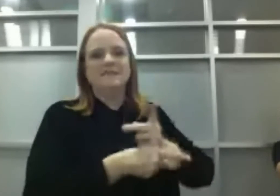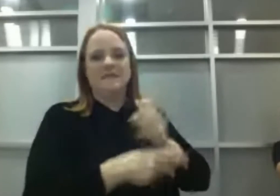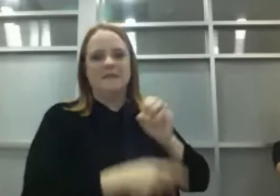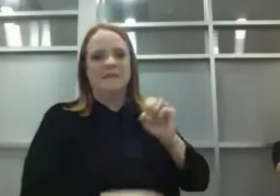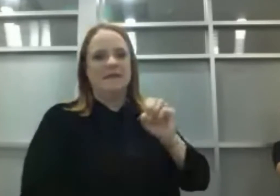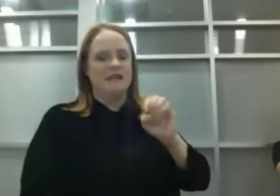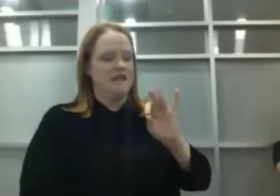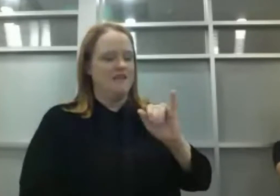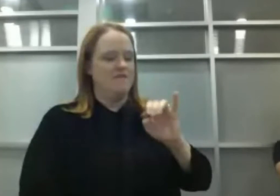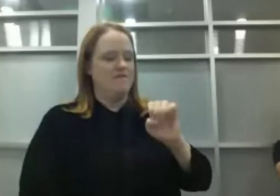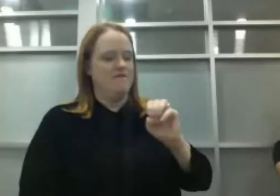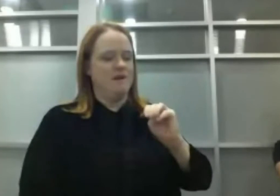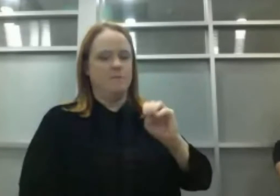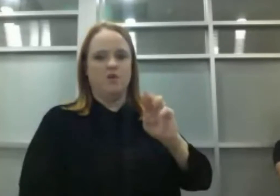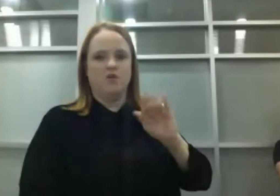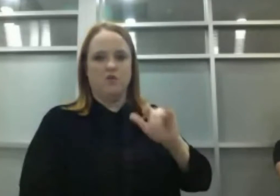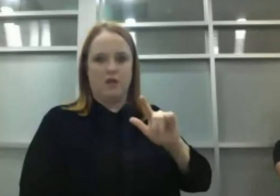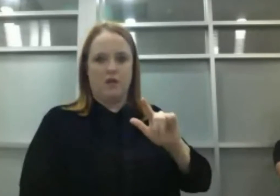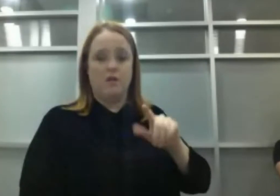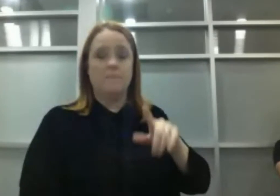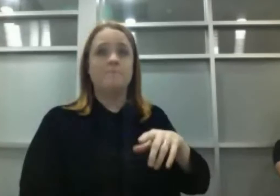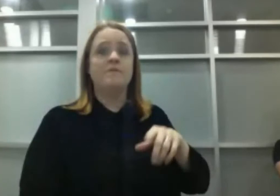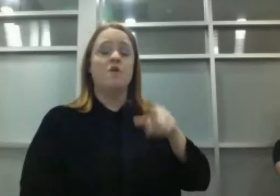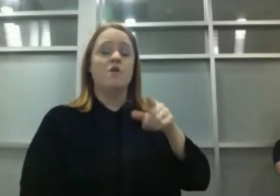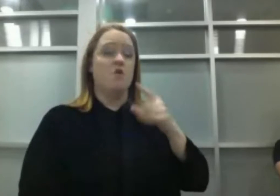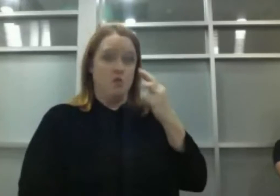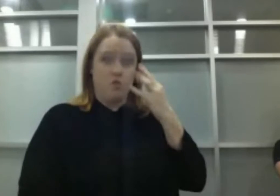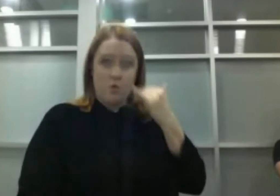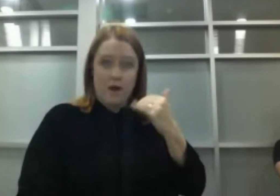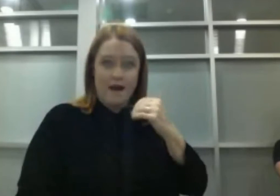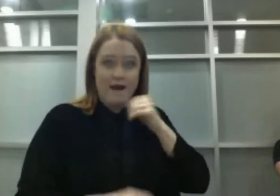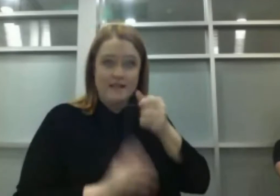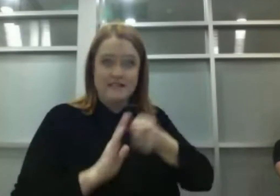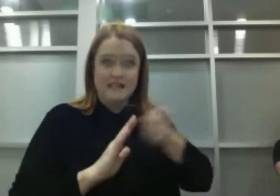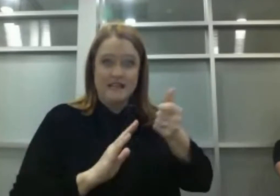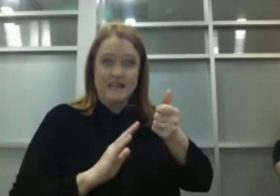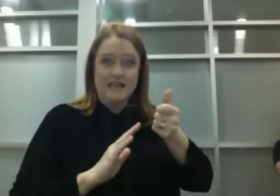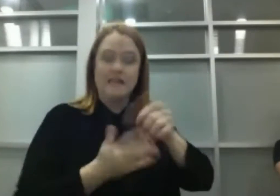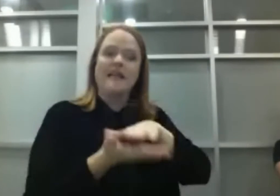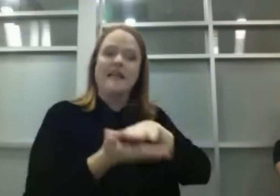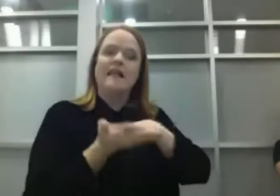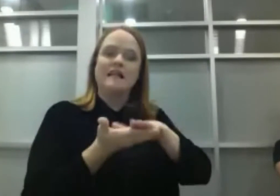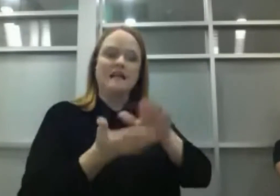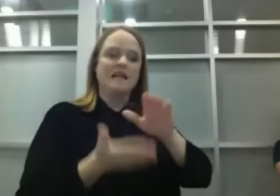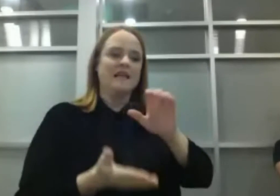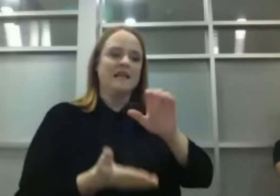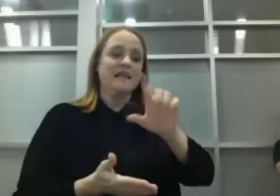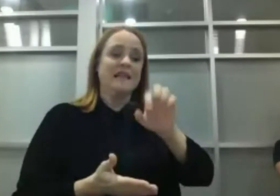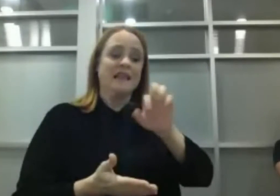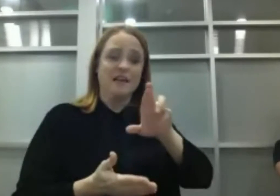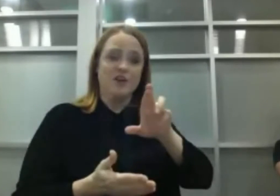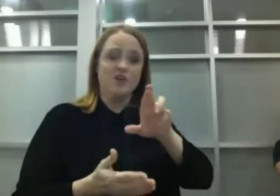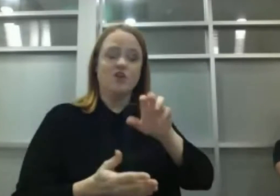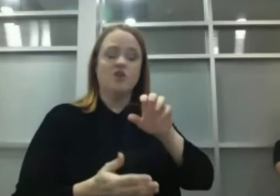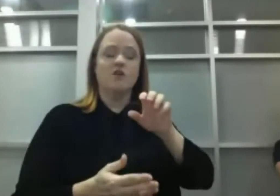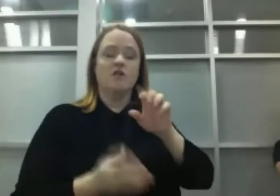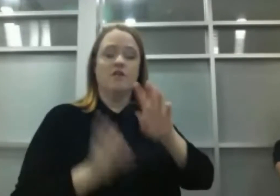Right. The why I did delete was because the clearing the queue didn't work because there was a race condition of the clear for the setup and test would actually